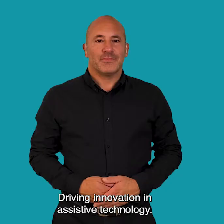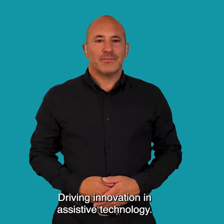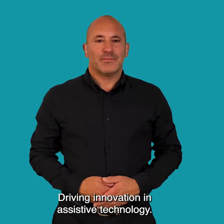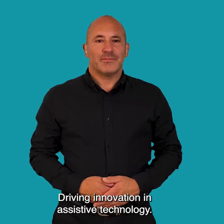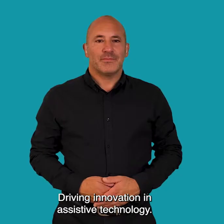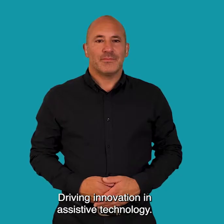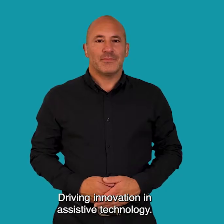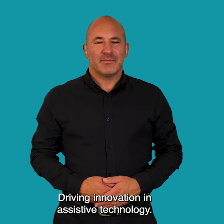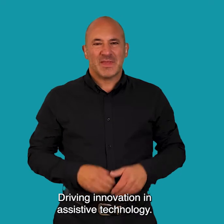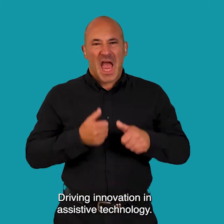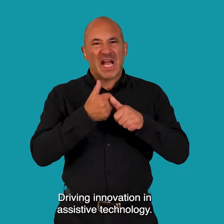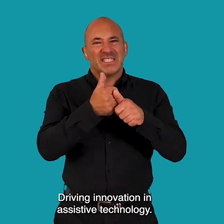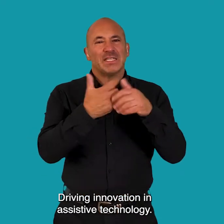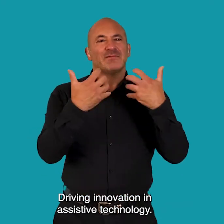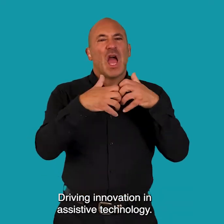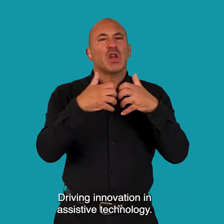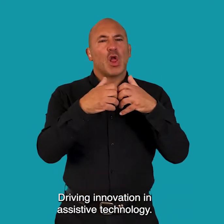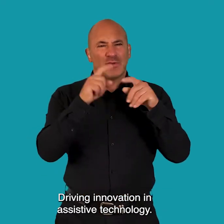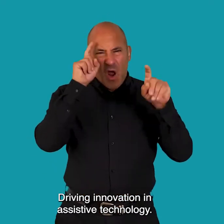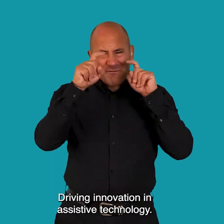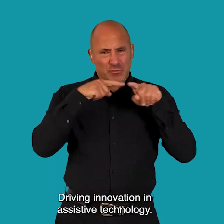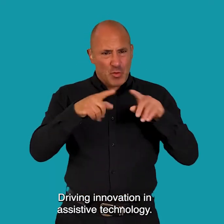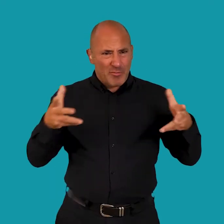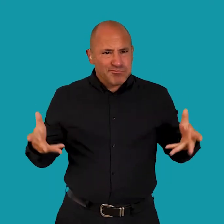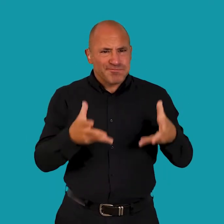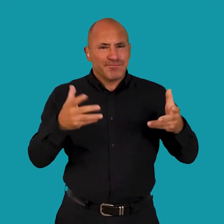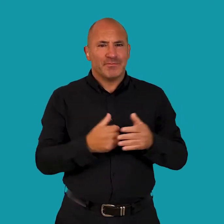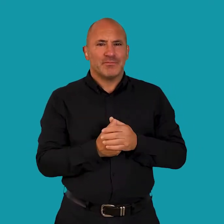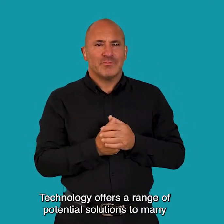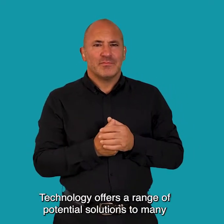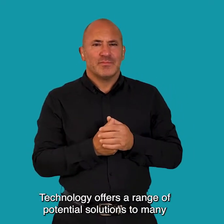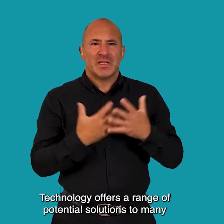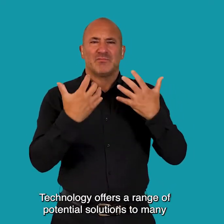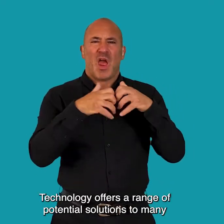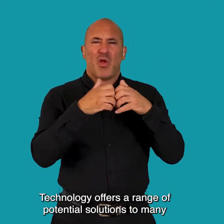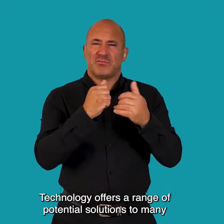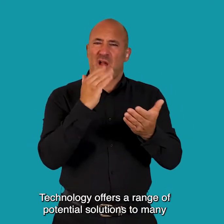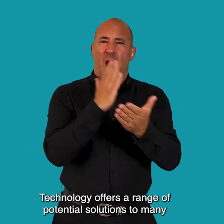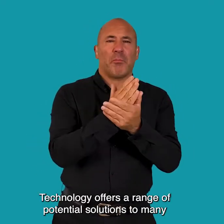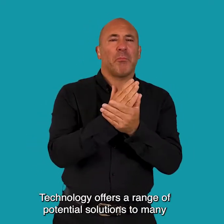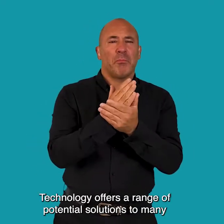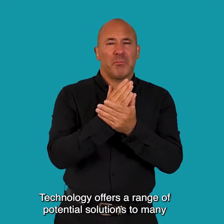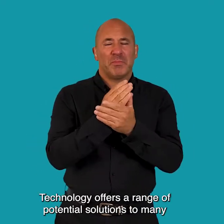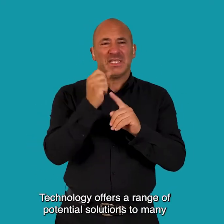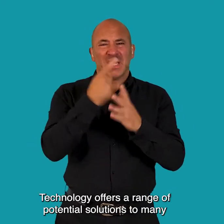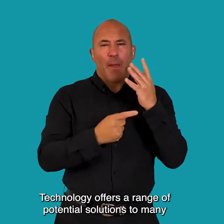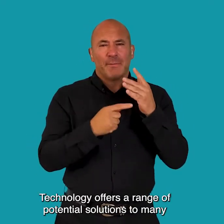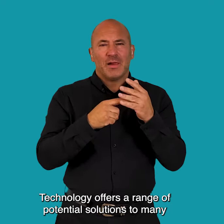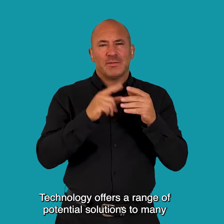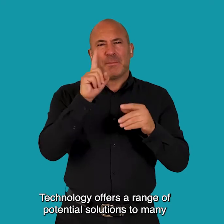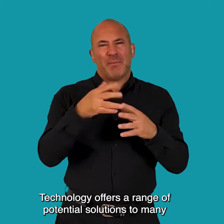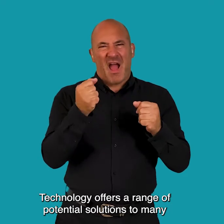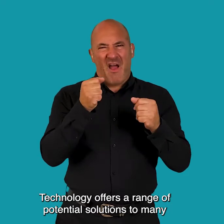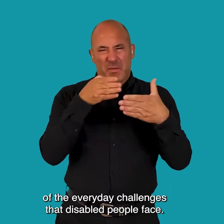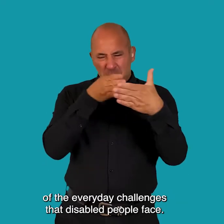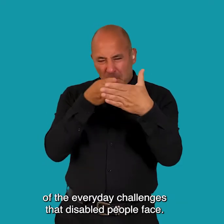Driving innovation in assistive technology. Technology offers a range of potential solutions to many of the